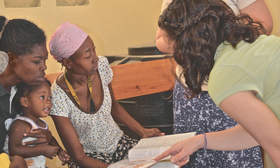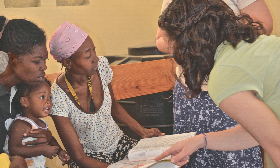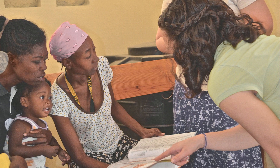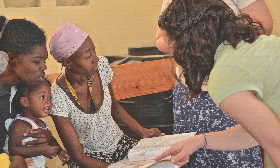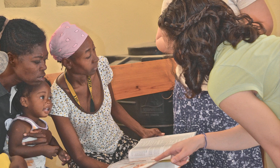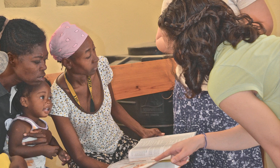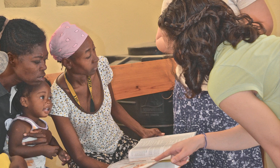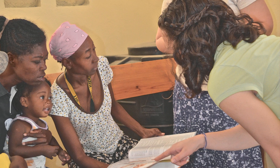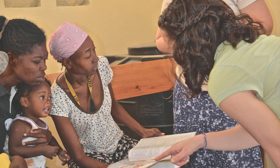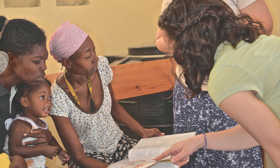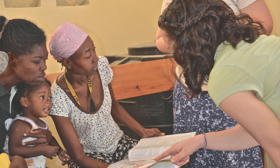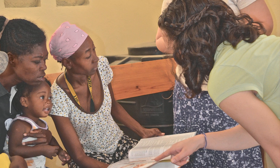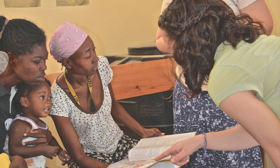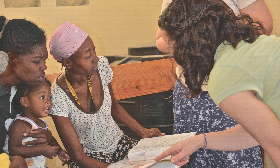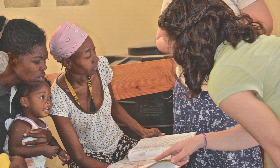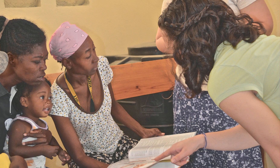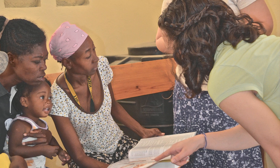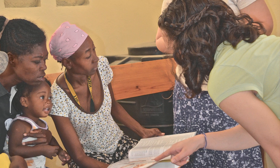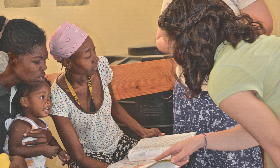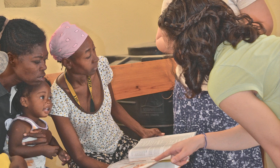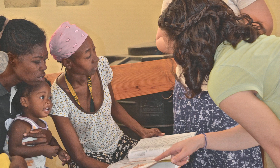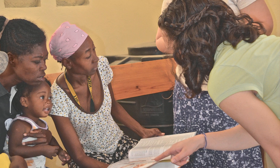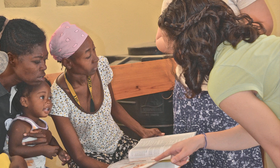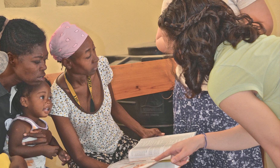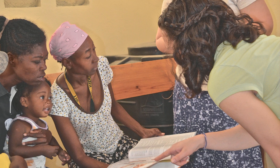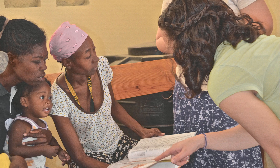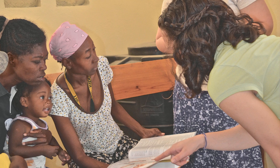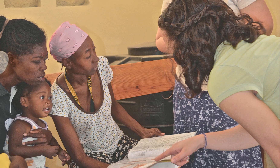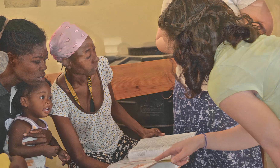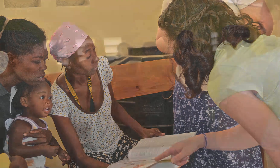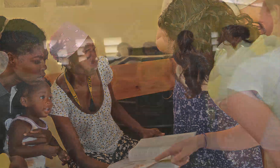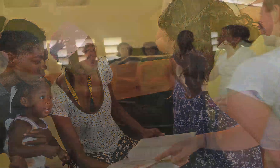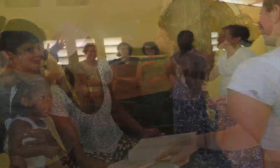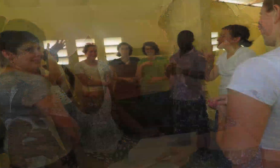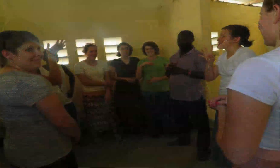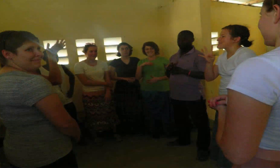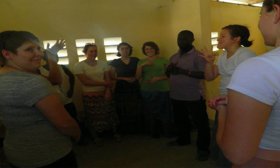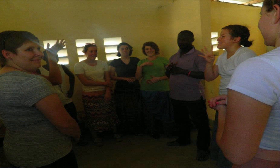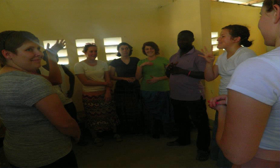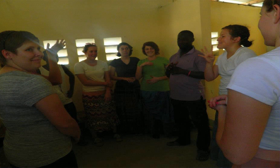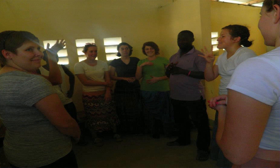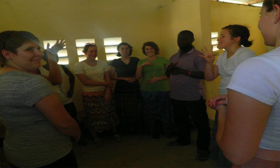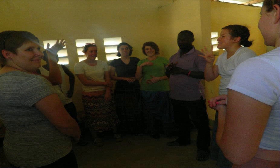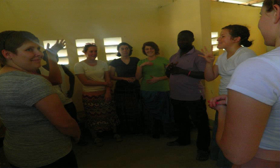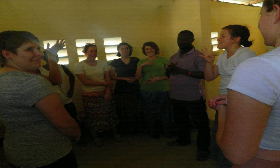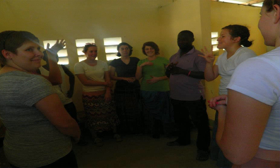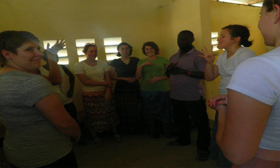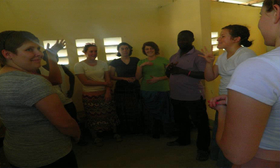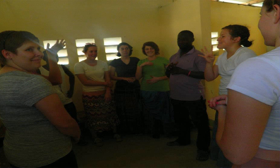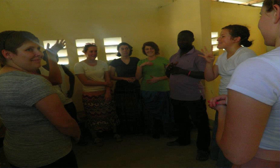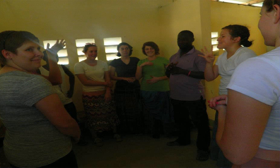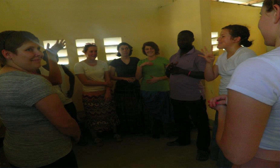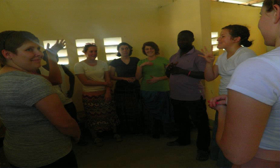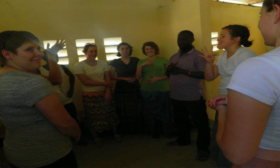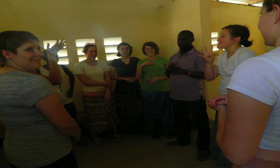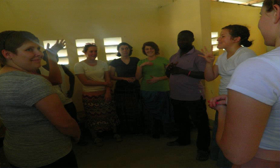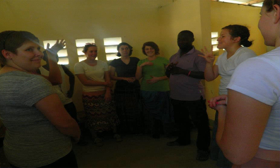favorite experience was when the nurse was teaching the healthcare classes, because the nurse had a sign language class when she was in Bloomsburg,